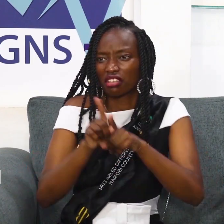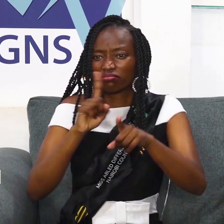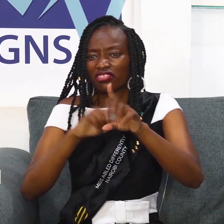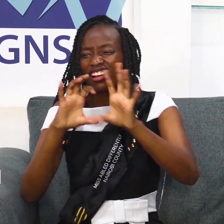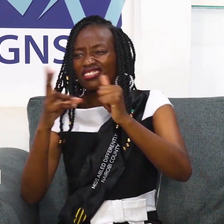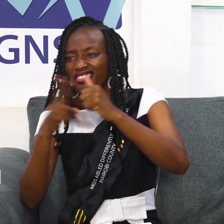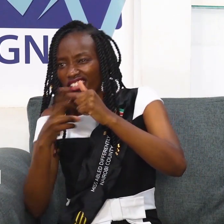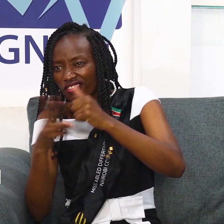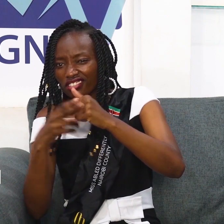And